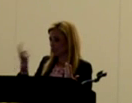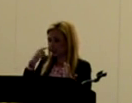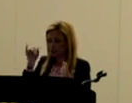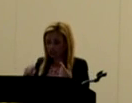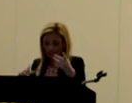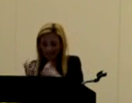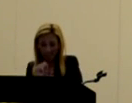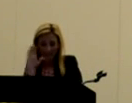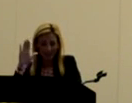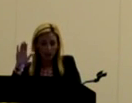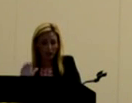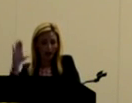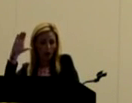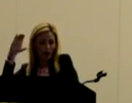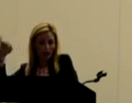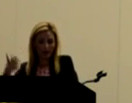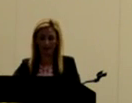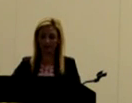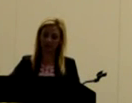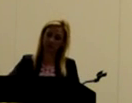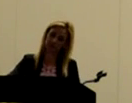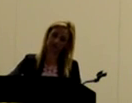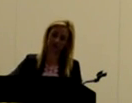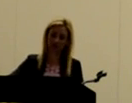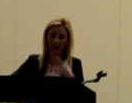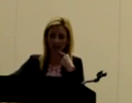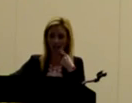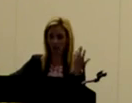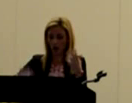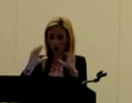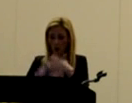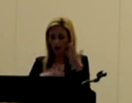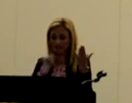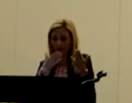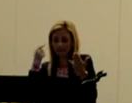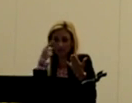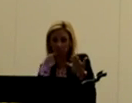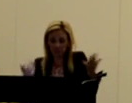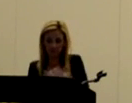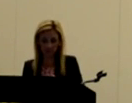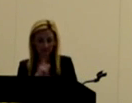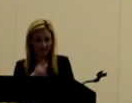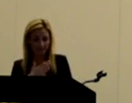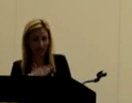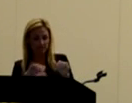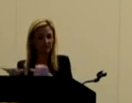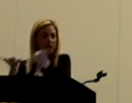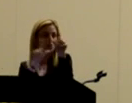if they should get their child a cochlear implant. I say, do whatever you feel best. It's